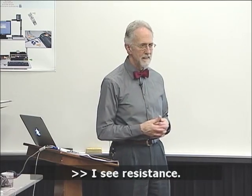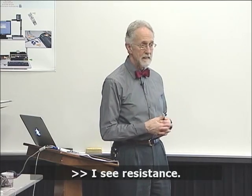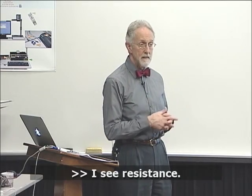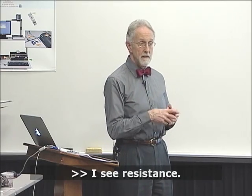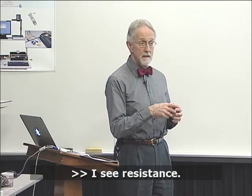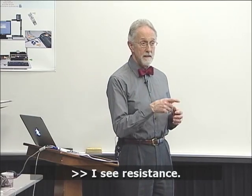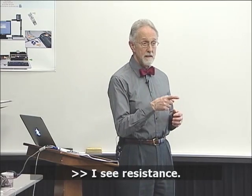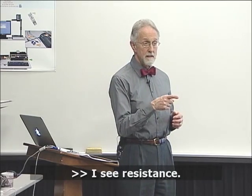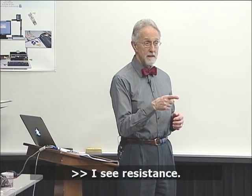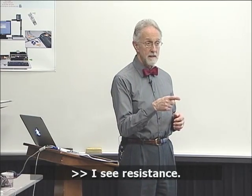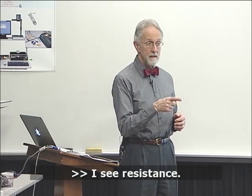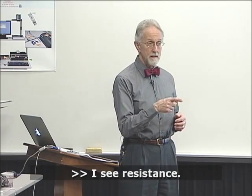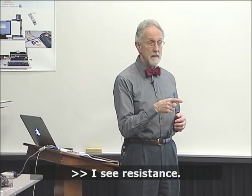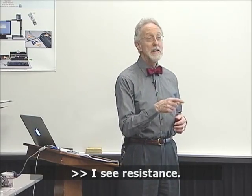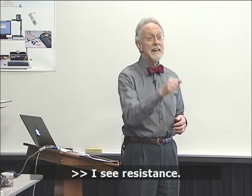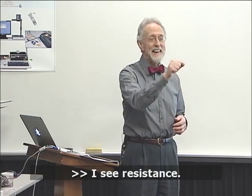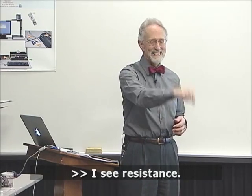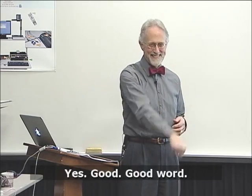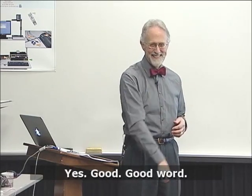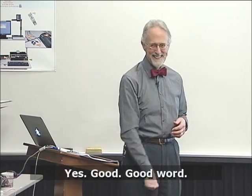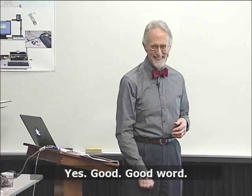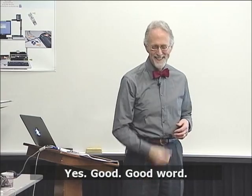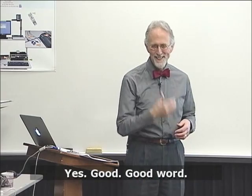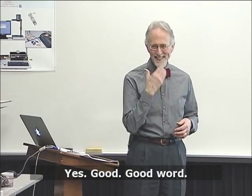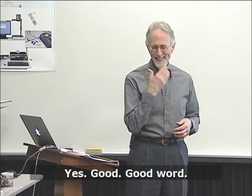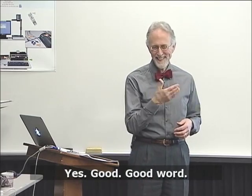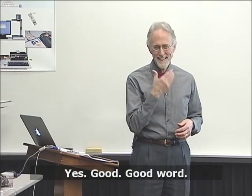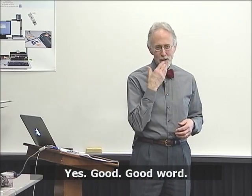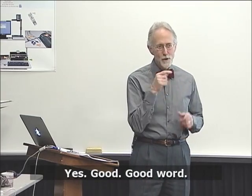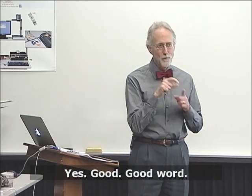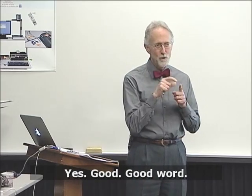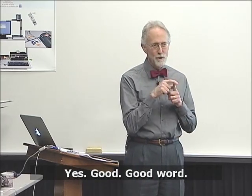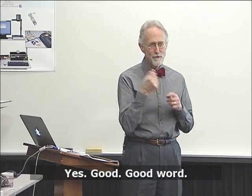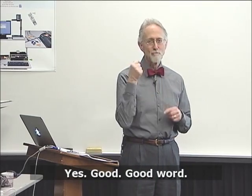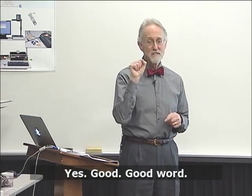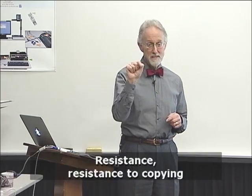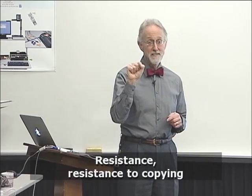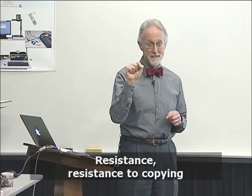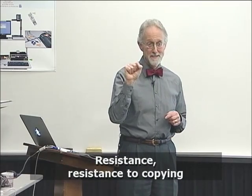I see resistance. Yes, good. Good word. Resistance.